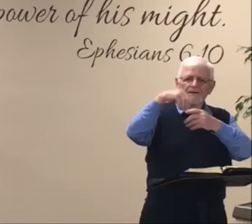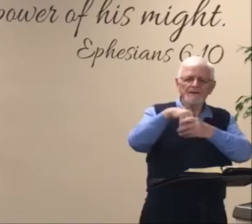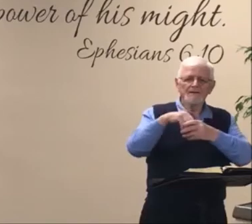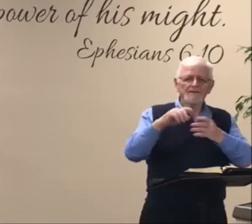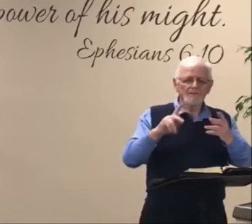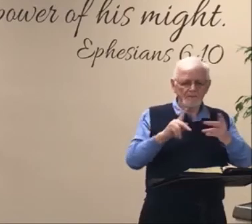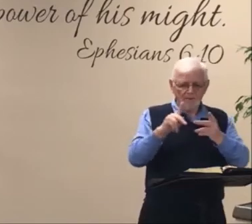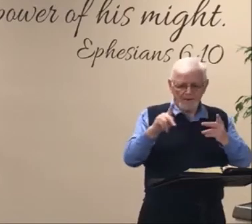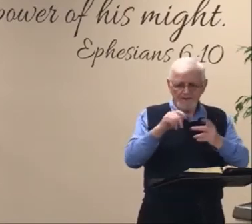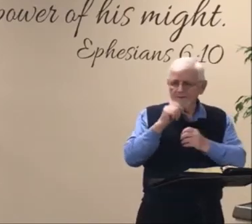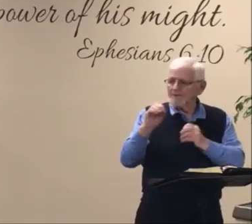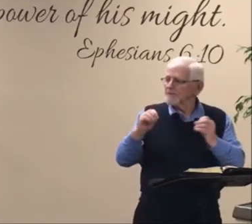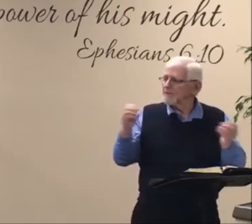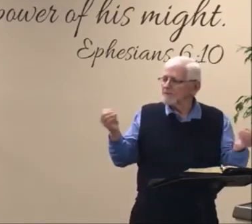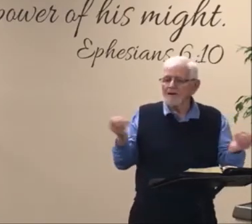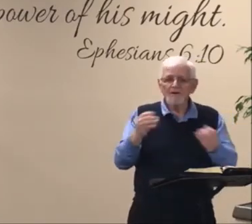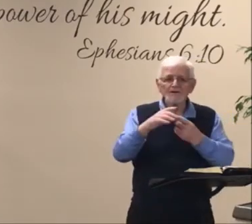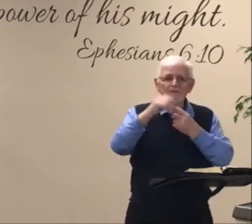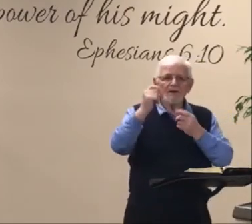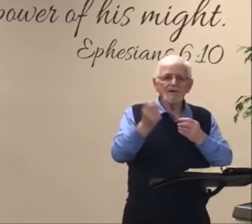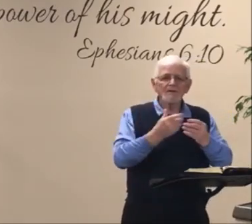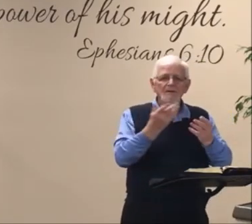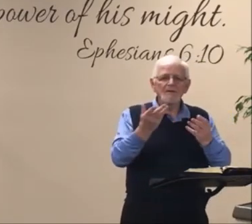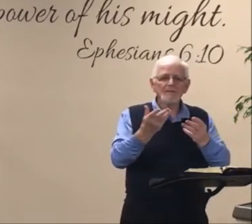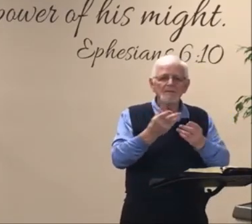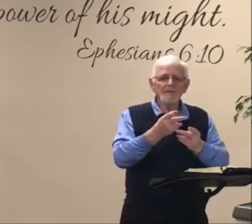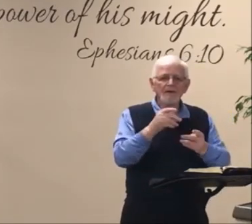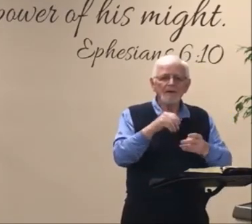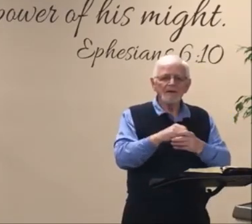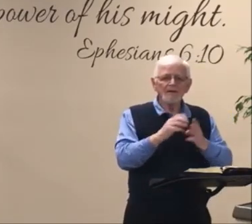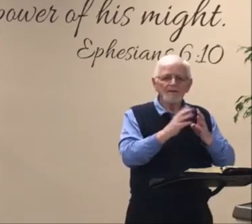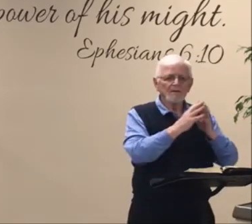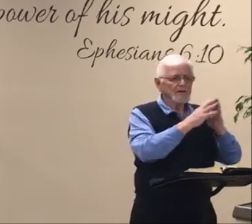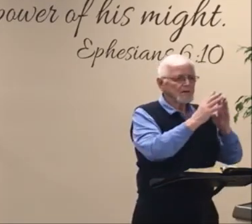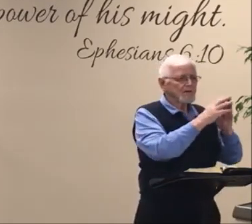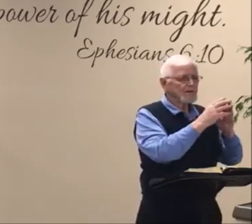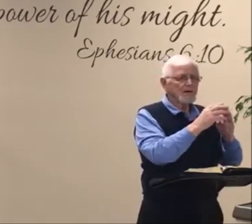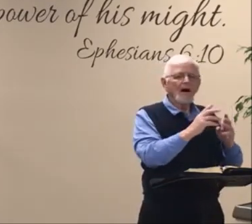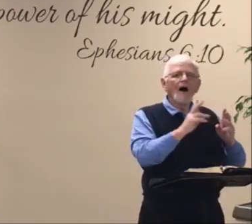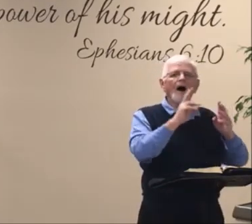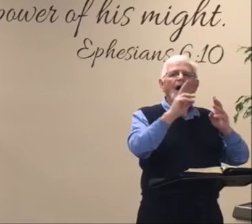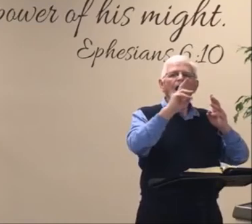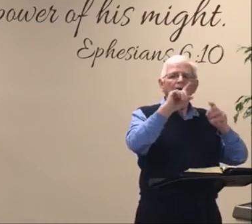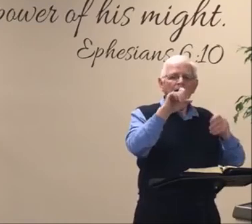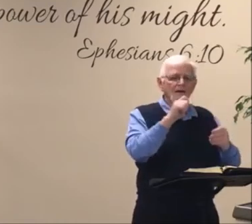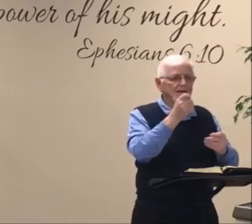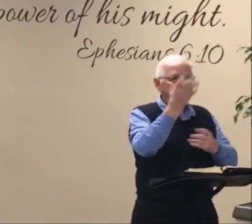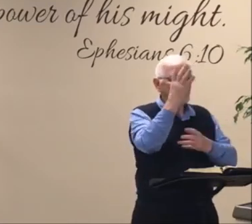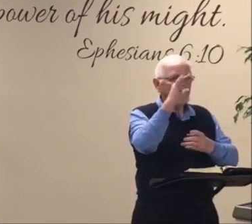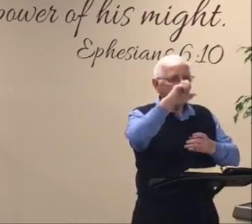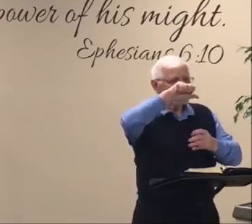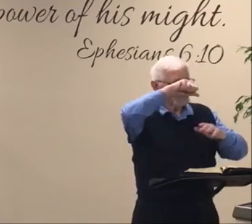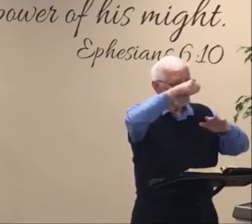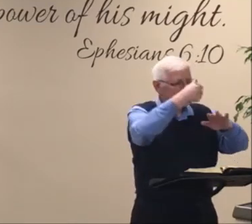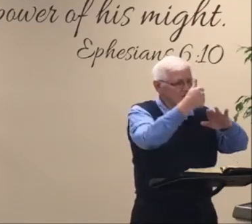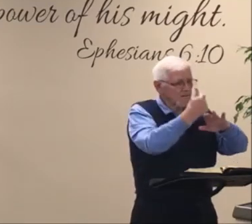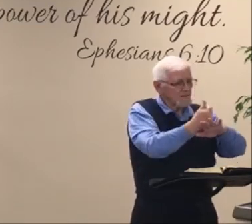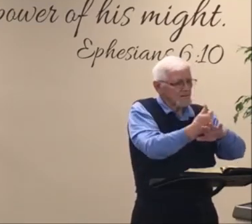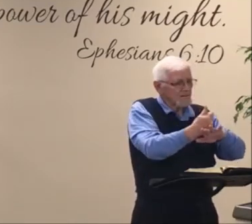spiritual about this place. There's nothing spiritual about any building in this town unless God is the God of that house.